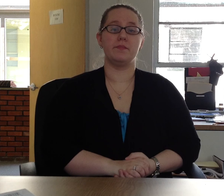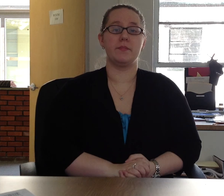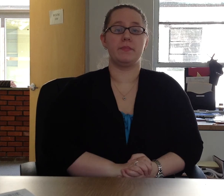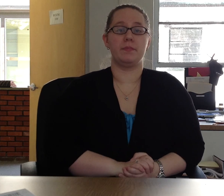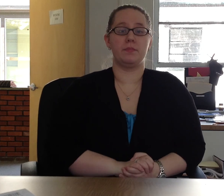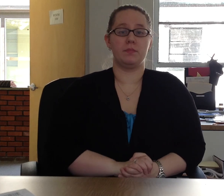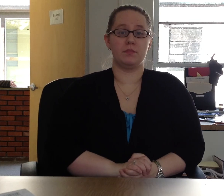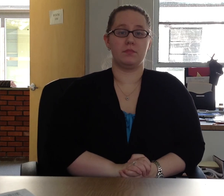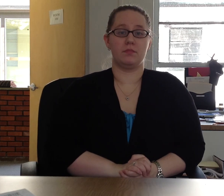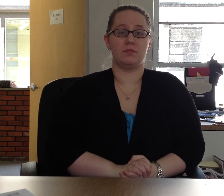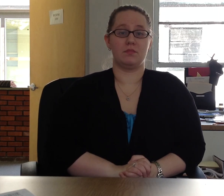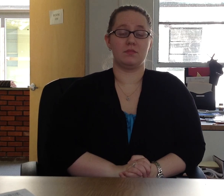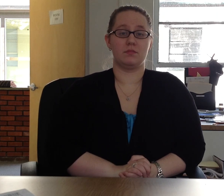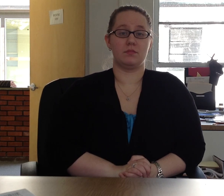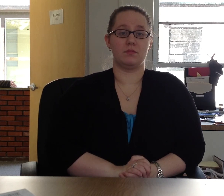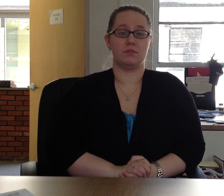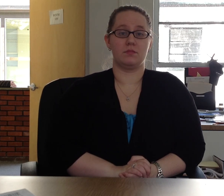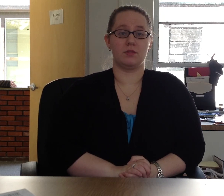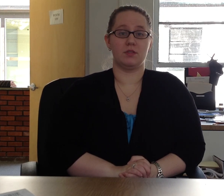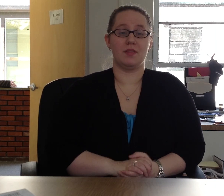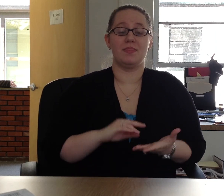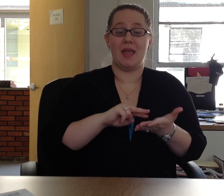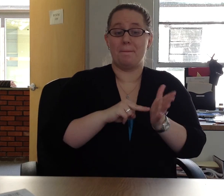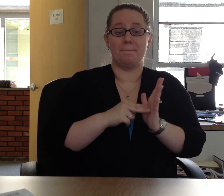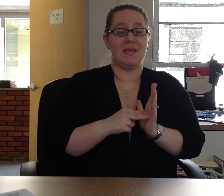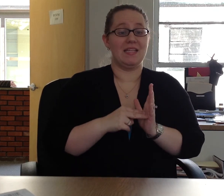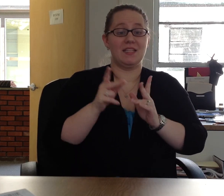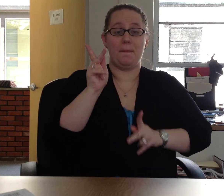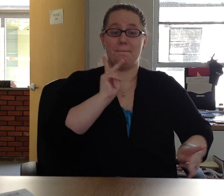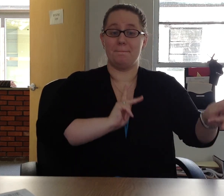As a result, consumers are exposed to fish-borne parasites.